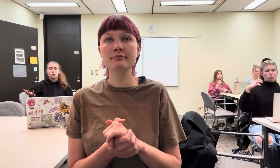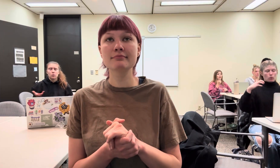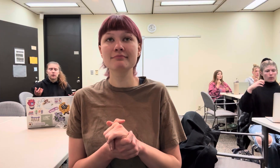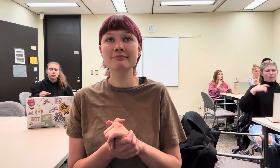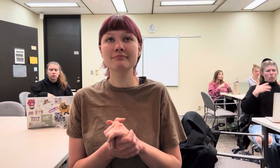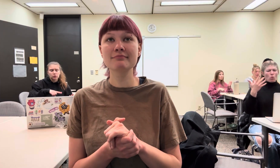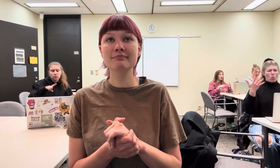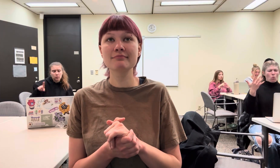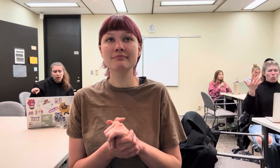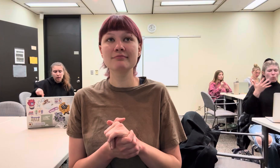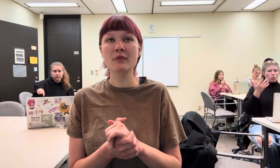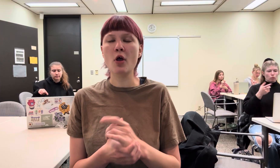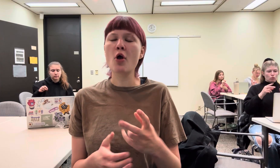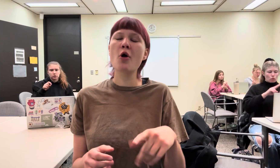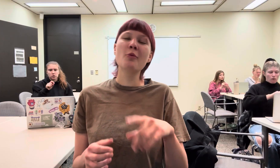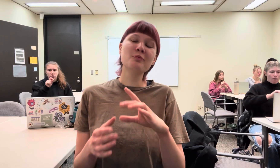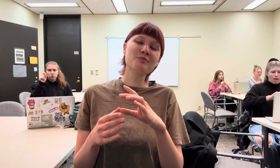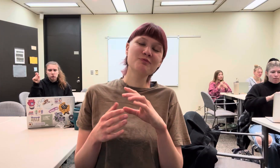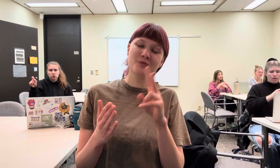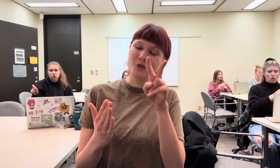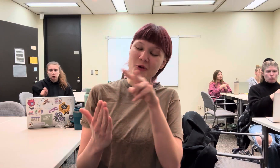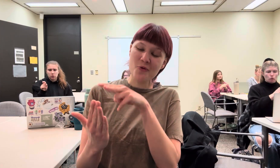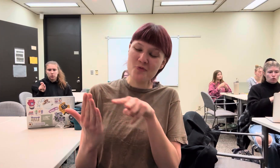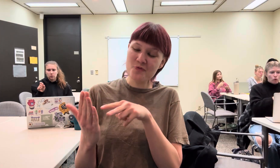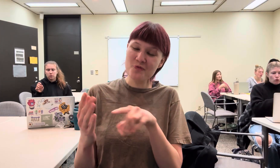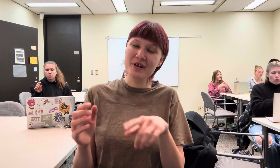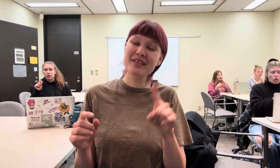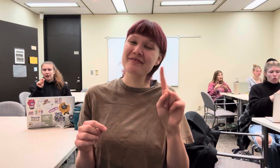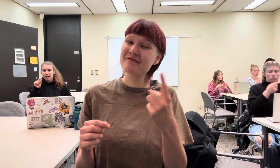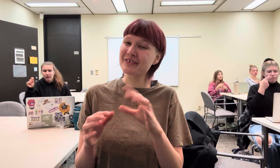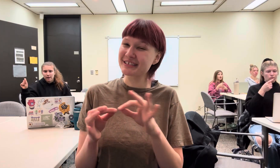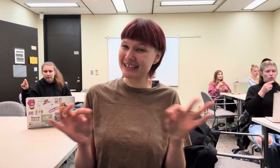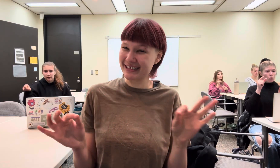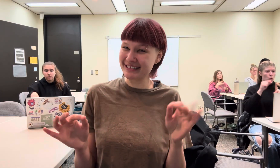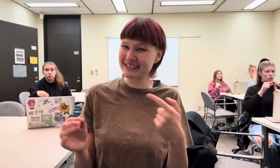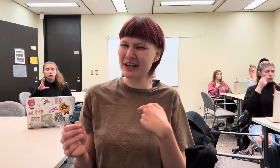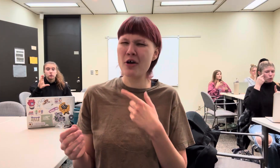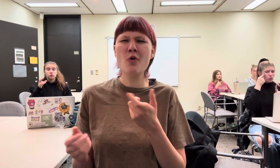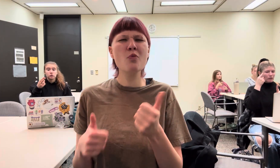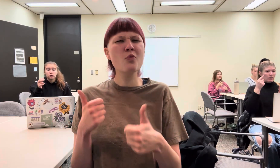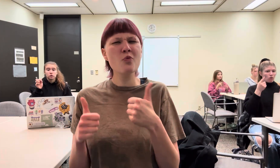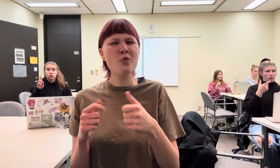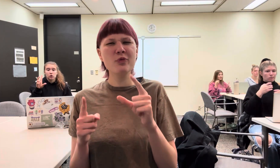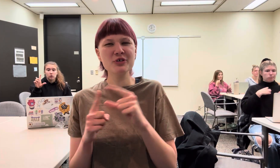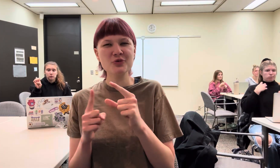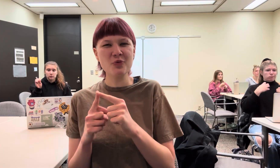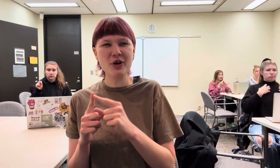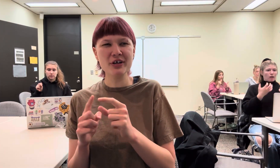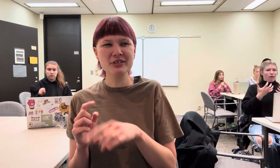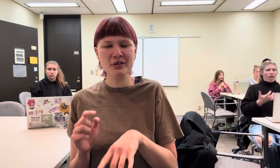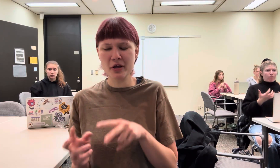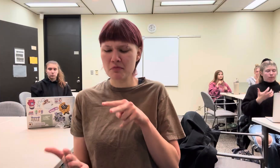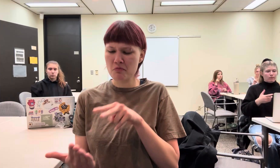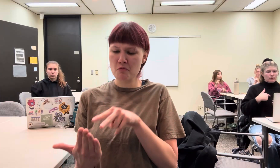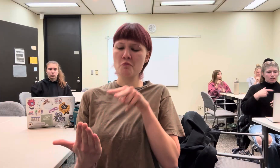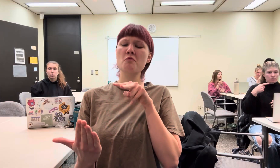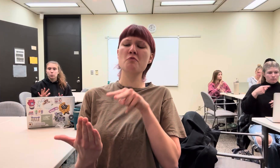of words that stick out to you that are kind of charged? Charles? Oozing. Oozing. What does that make you see or feel?